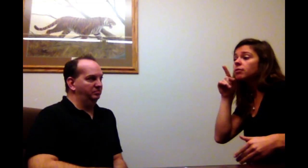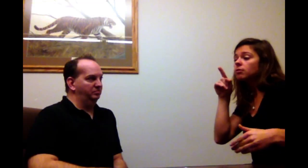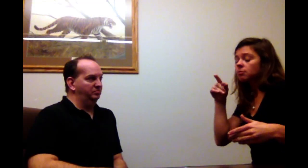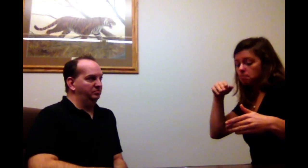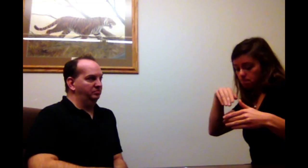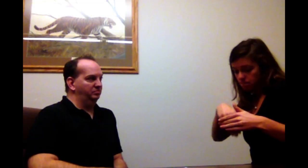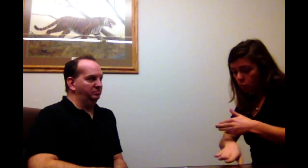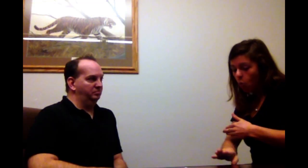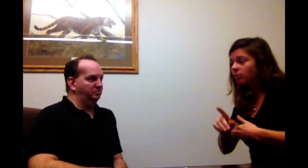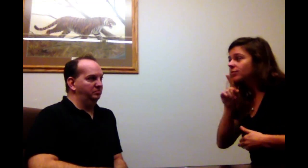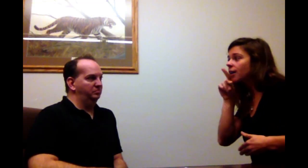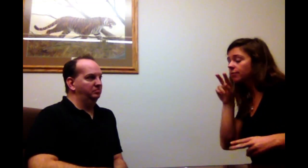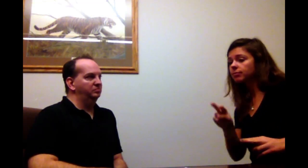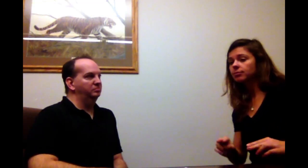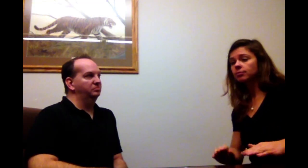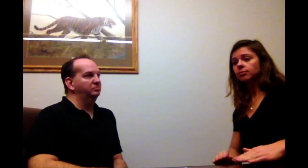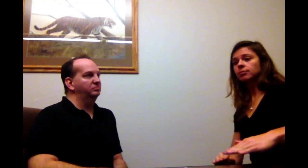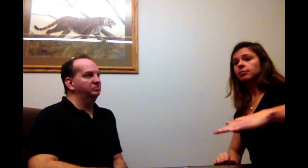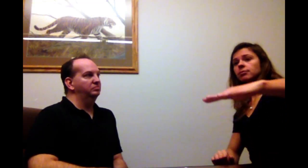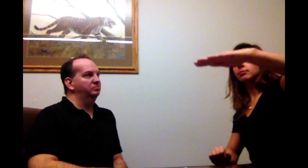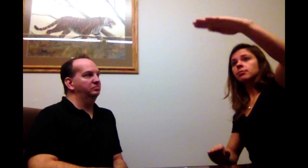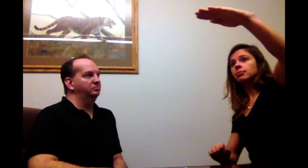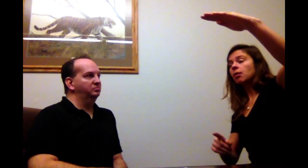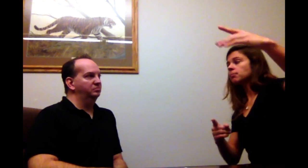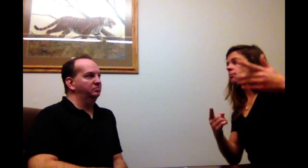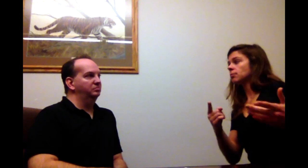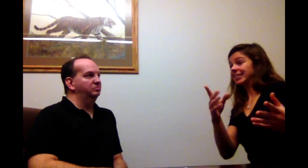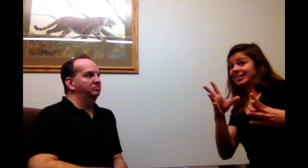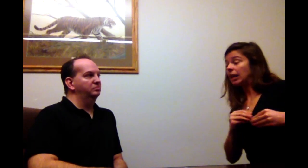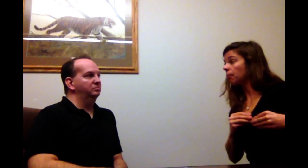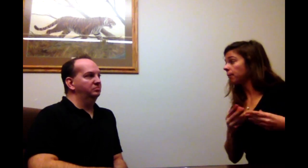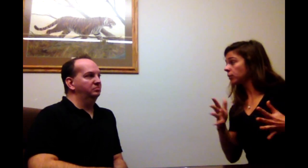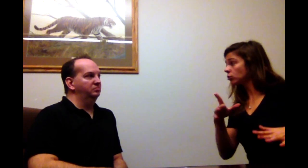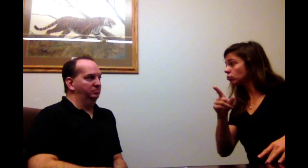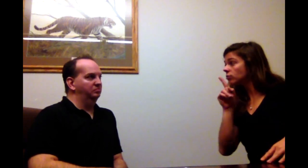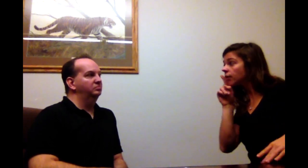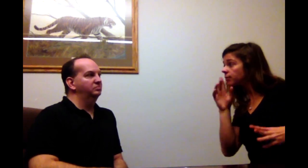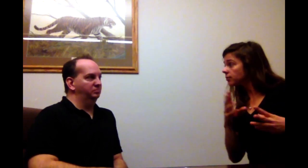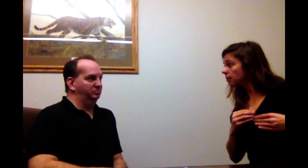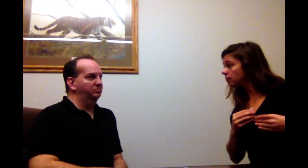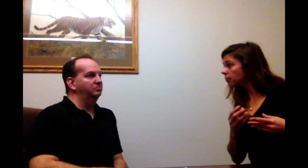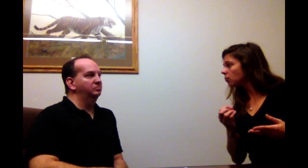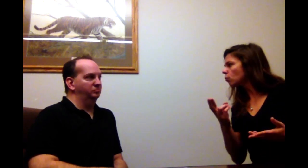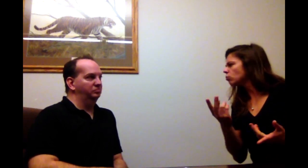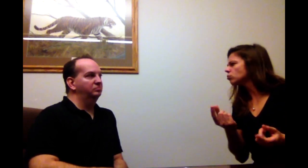If a person is born deaf, are they automatically accepted into the deaf community?